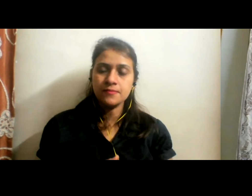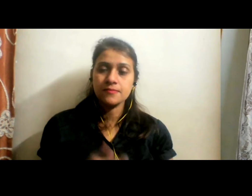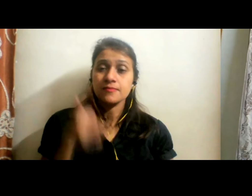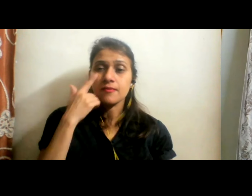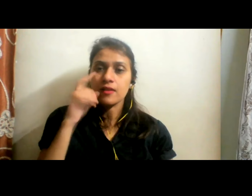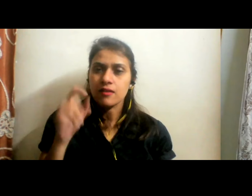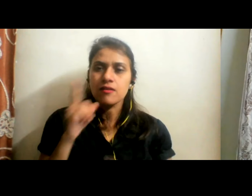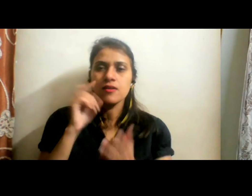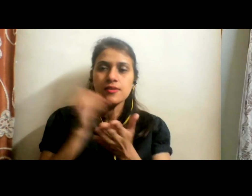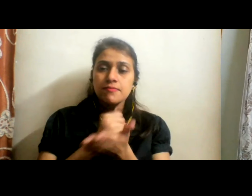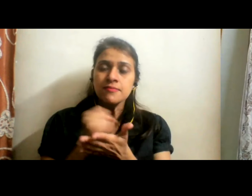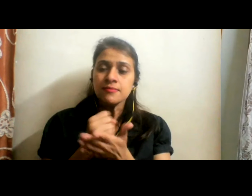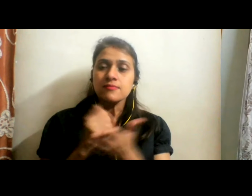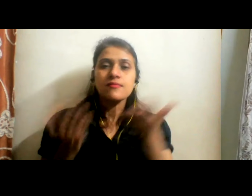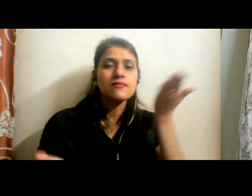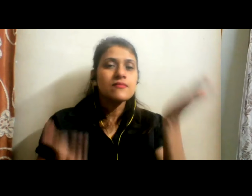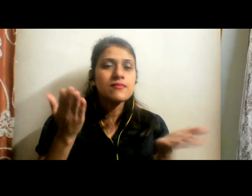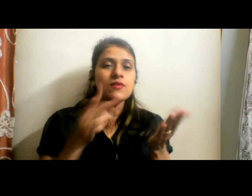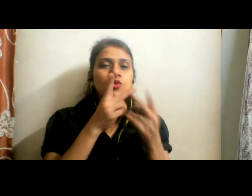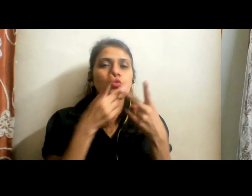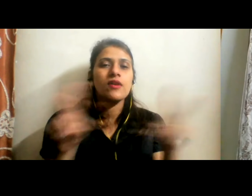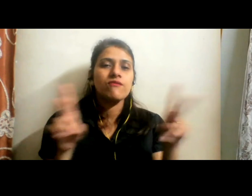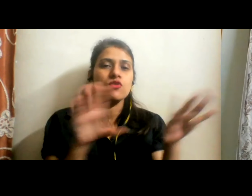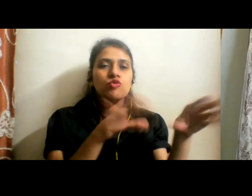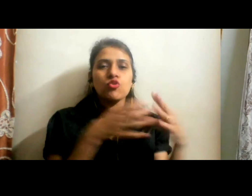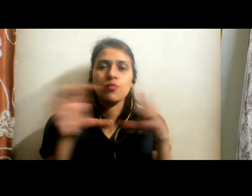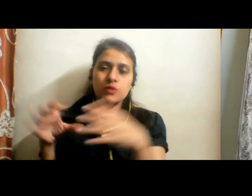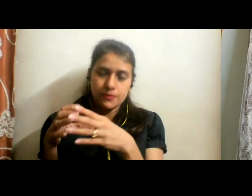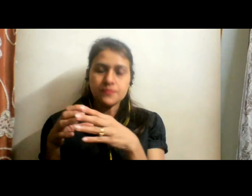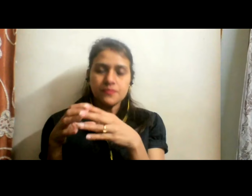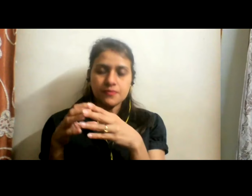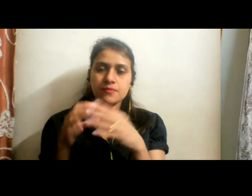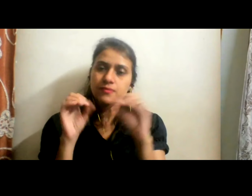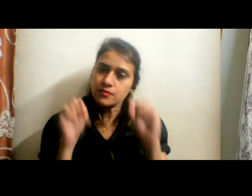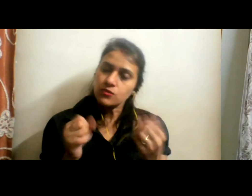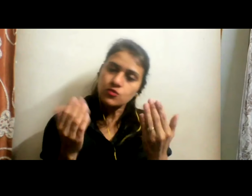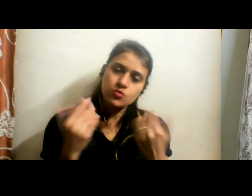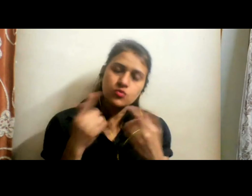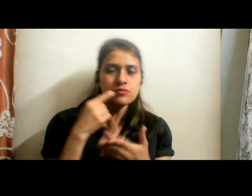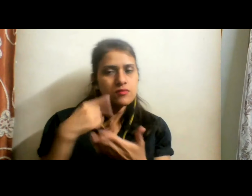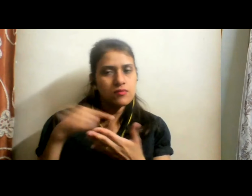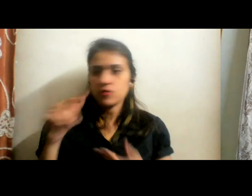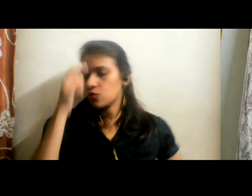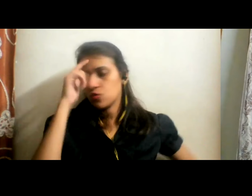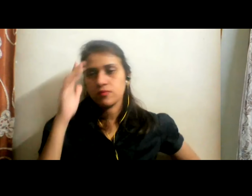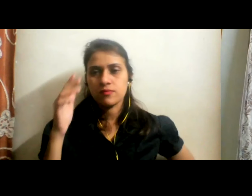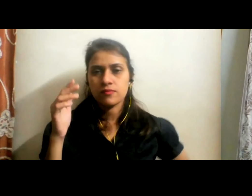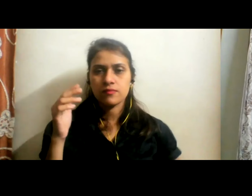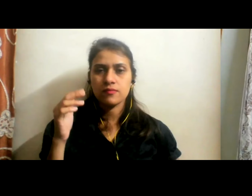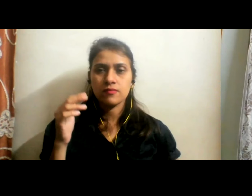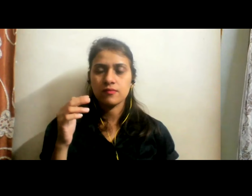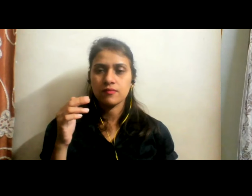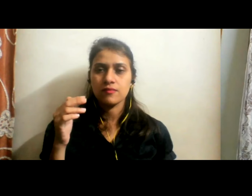tests that you can run to compare two groups. Okay, so then you compare those, and then you say that